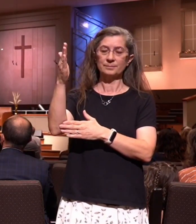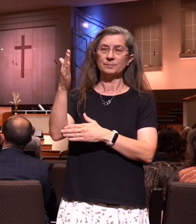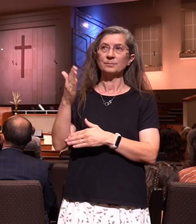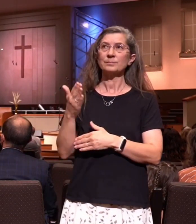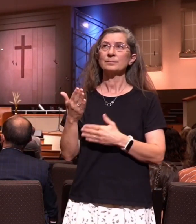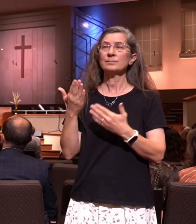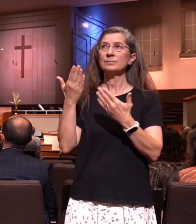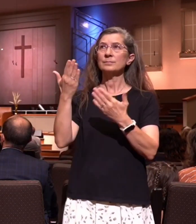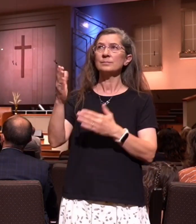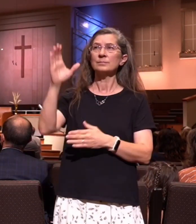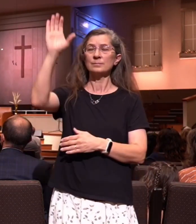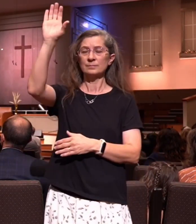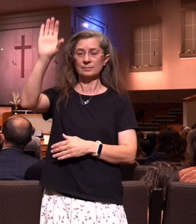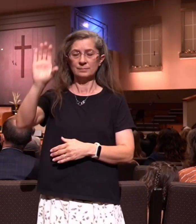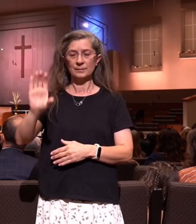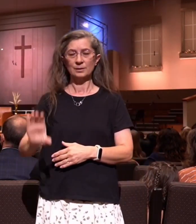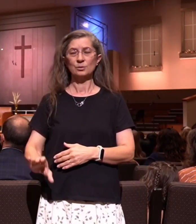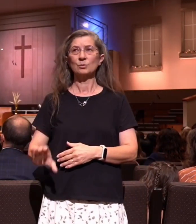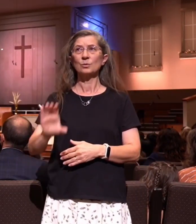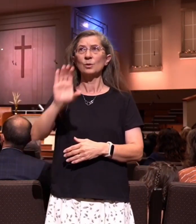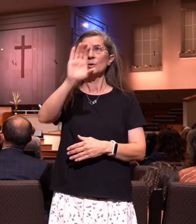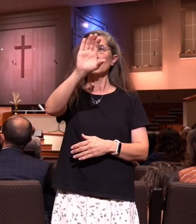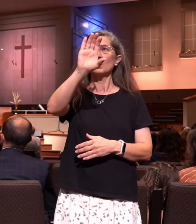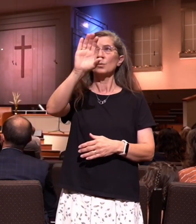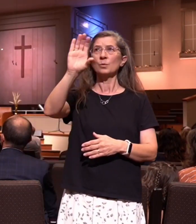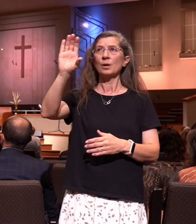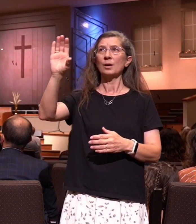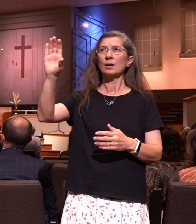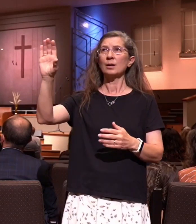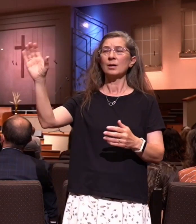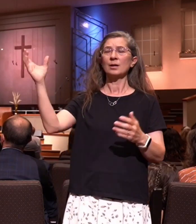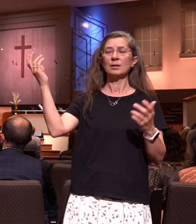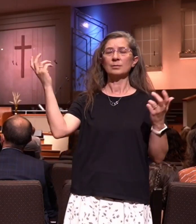The cross said it